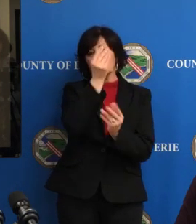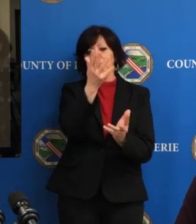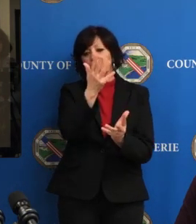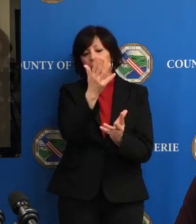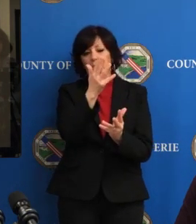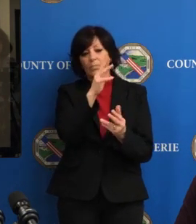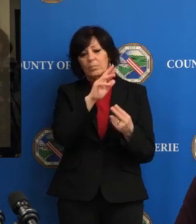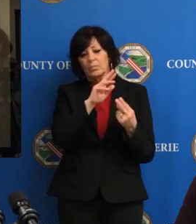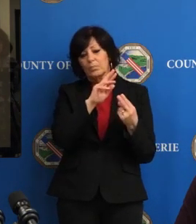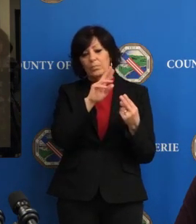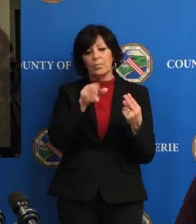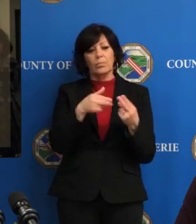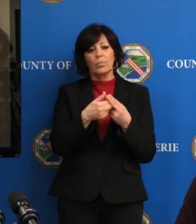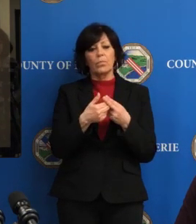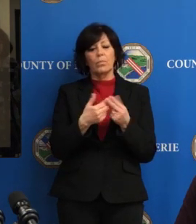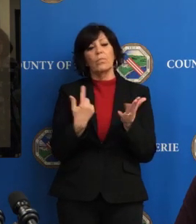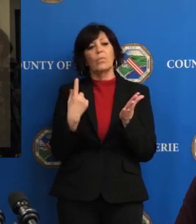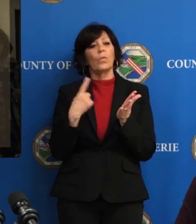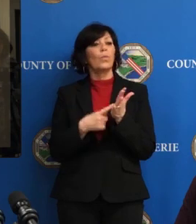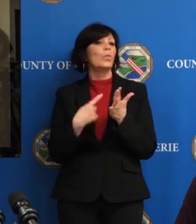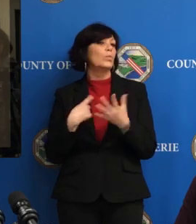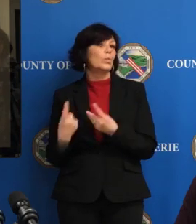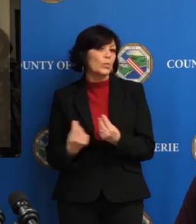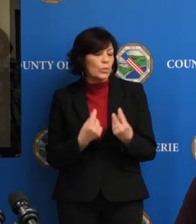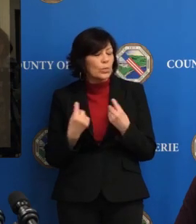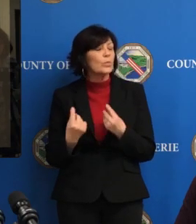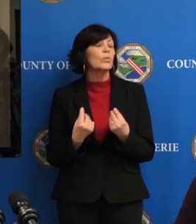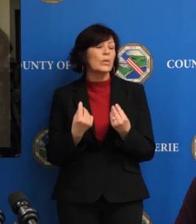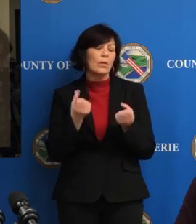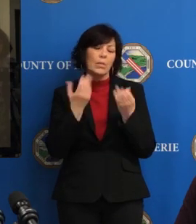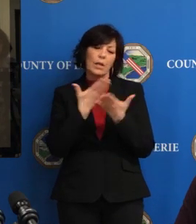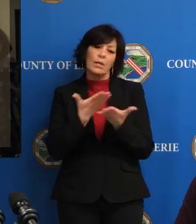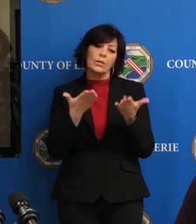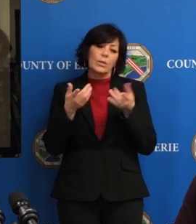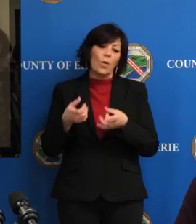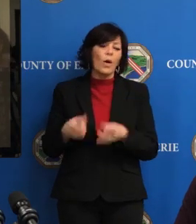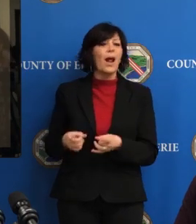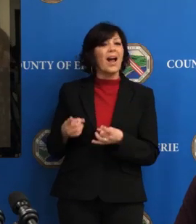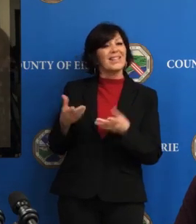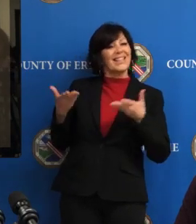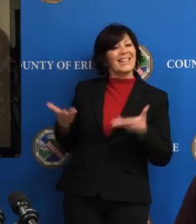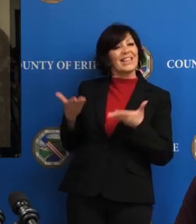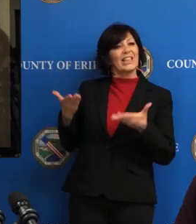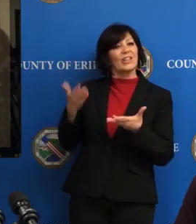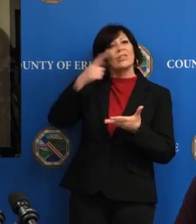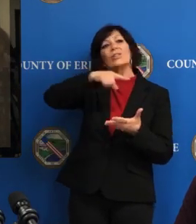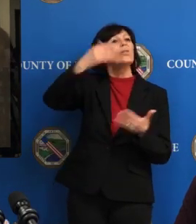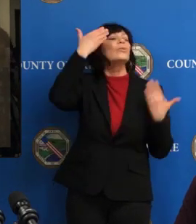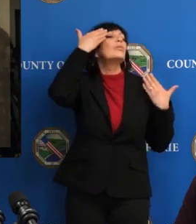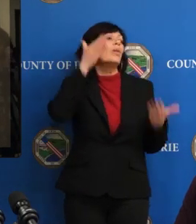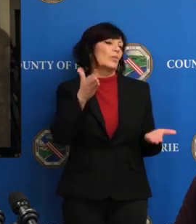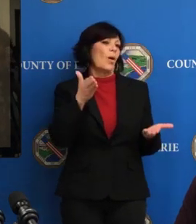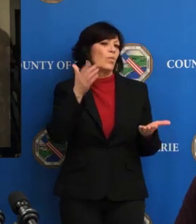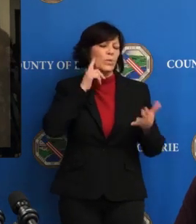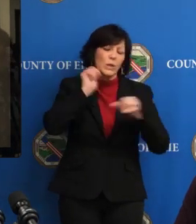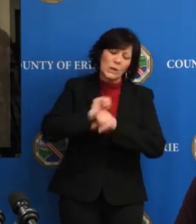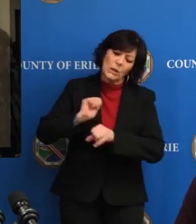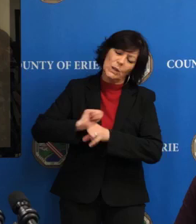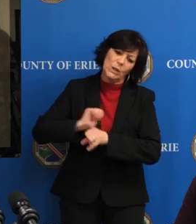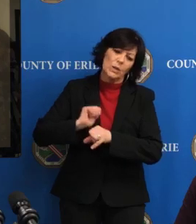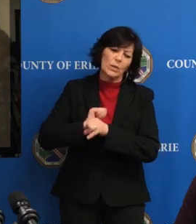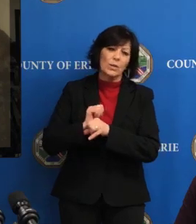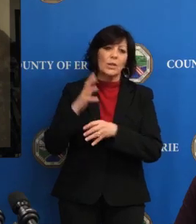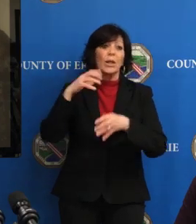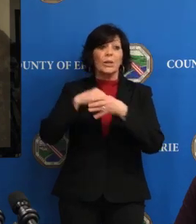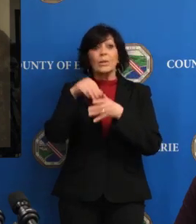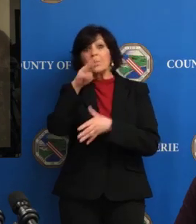with regards to some of the actions that are going on. There's a lot of things that are going on behind the scenes that most people aren't even aware of, including our friends